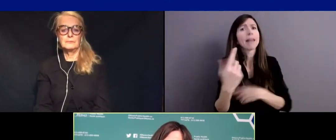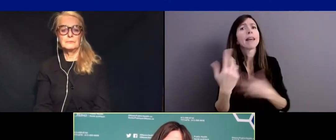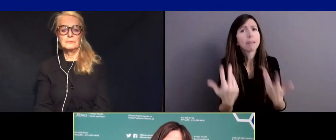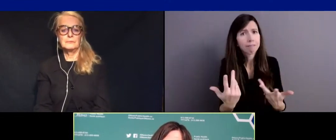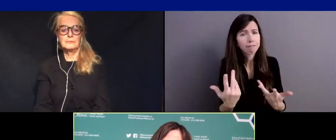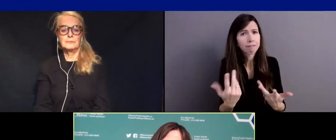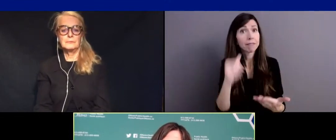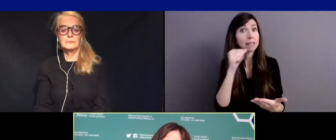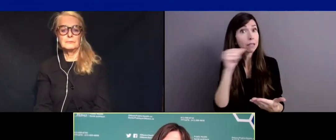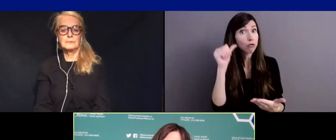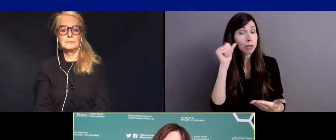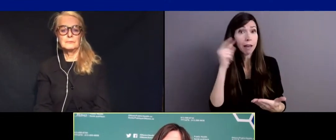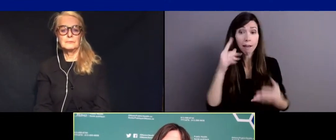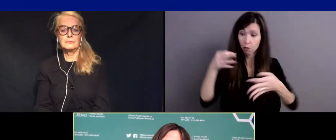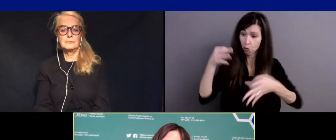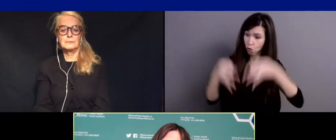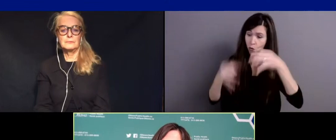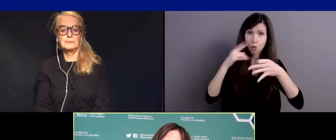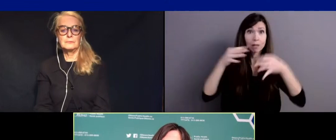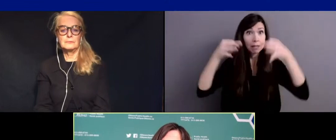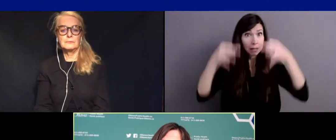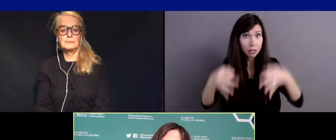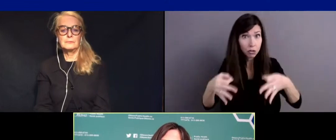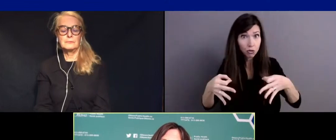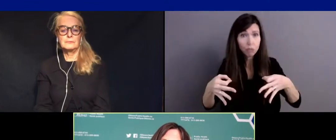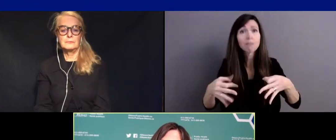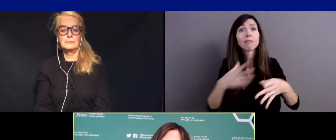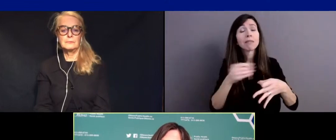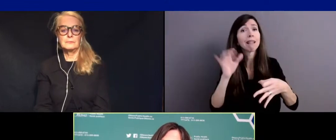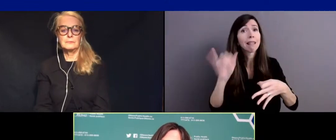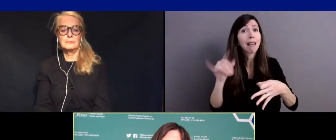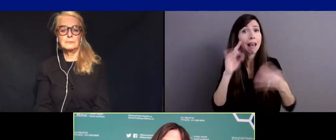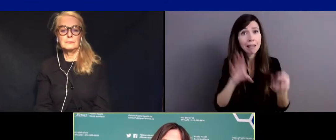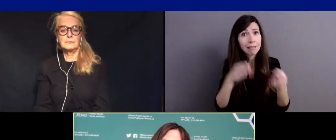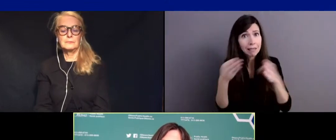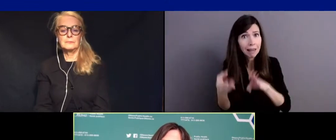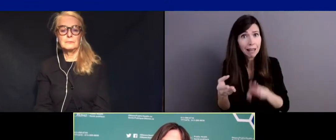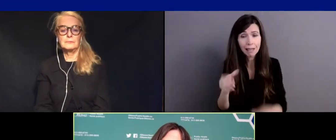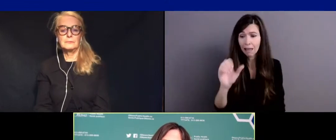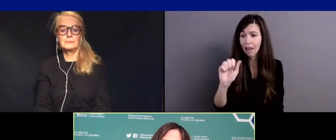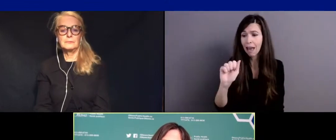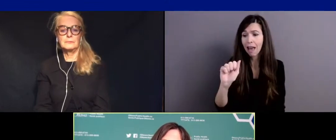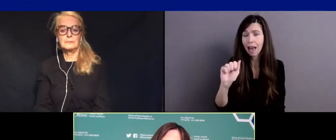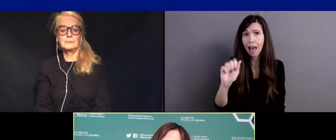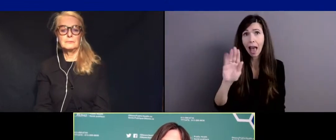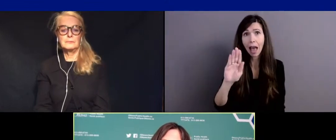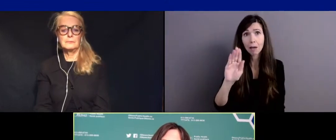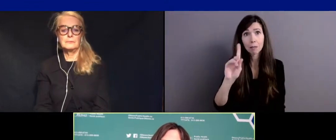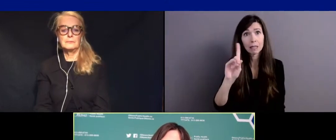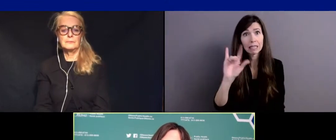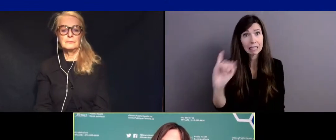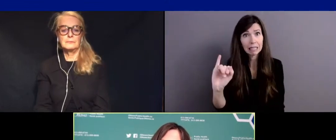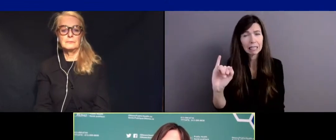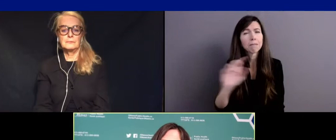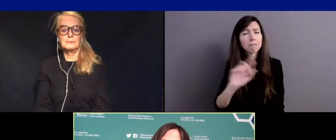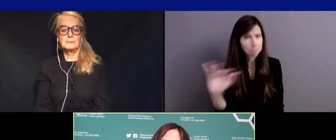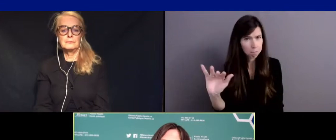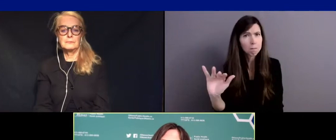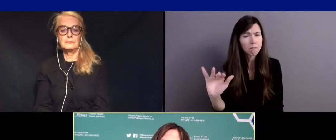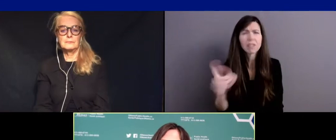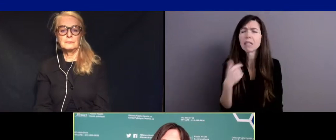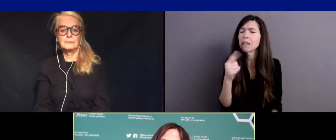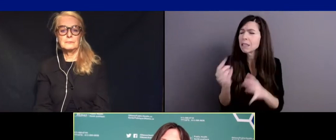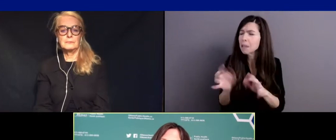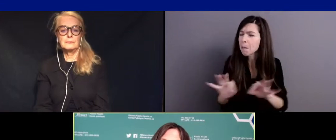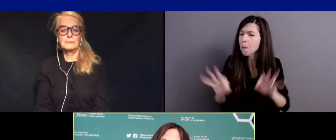court decision in the death of Abdi Rahman Abdi. It is important for us to recognize the different